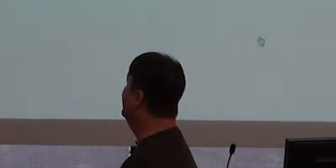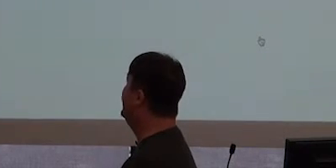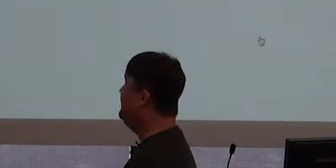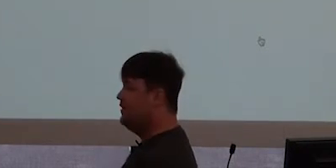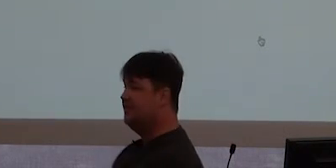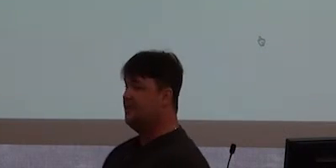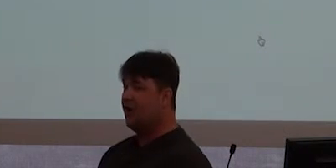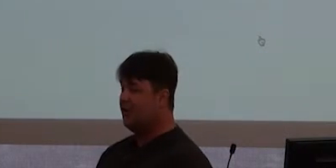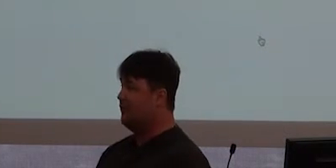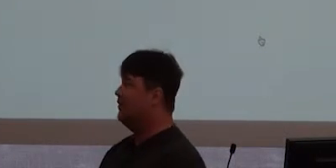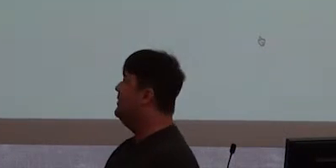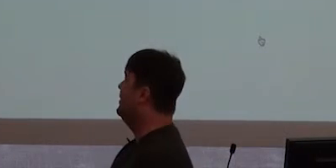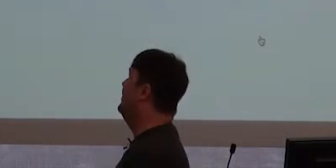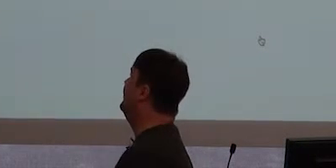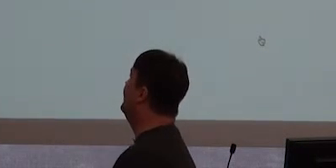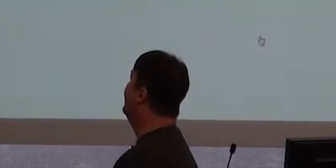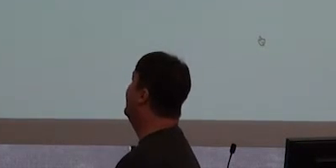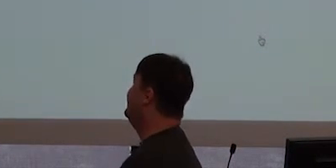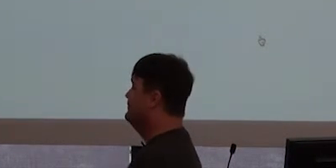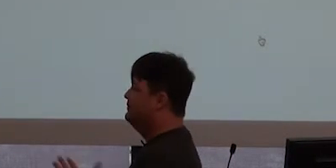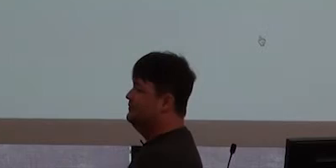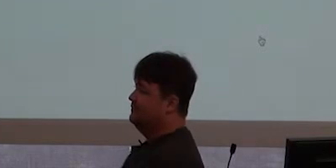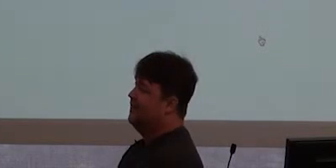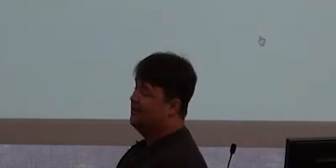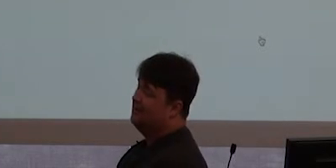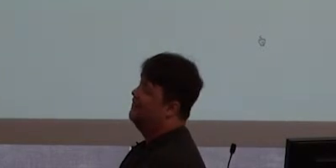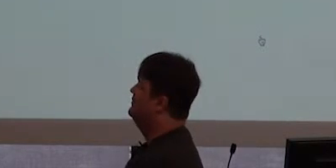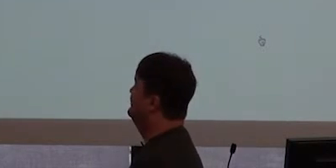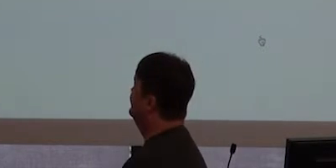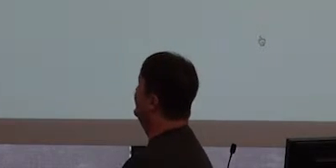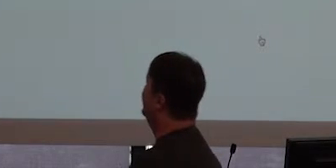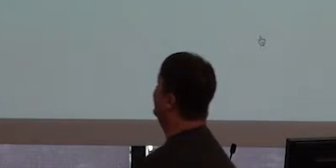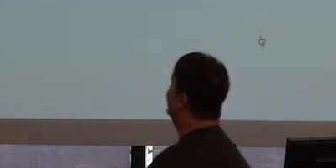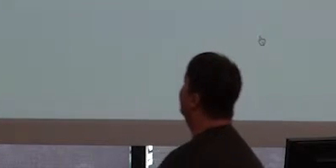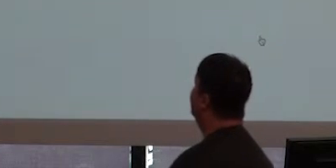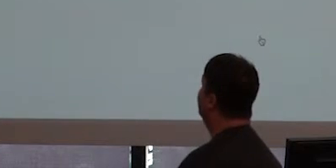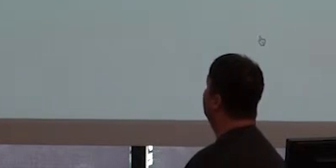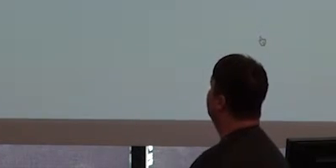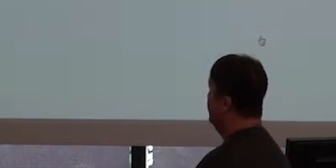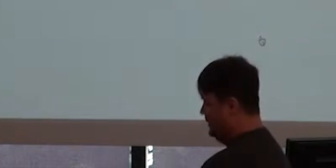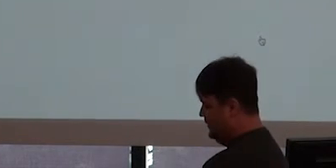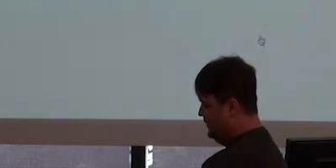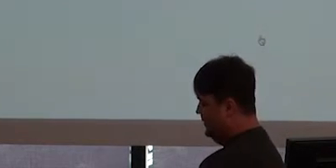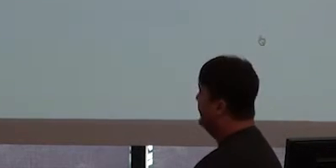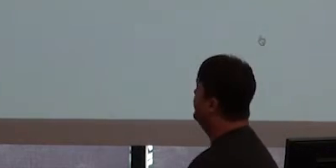but if you can see where I go wrong, let me know. I got it wrong.